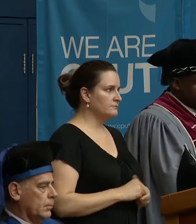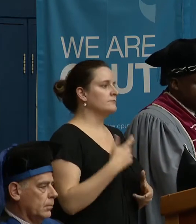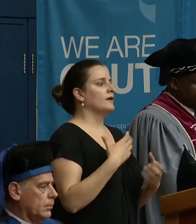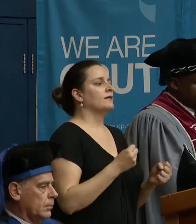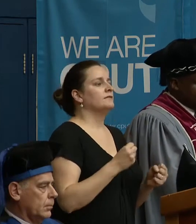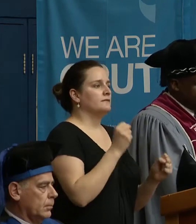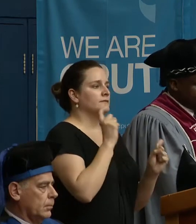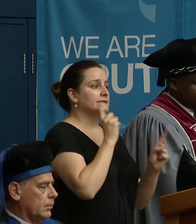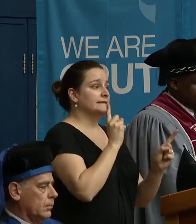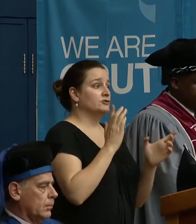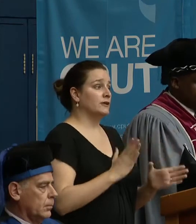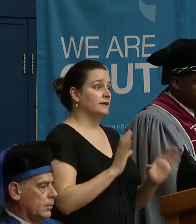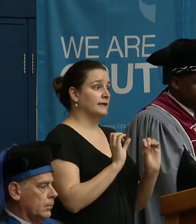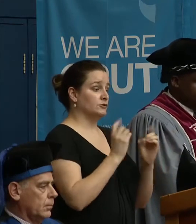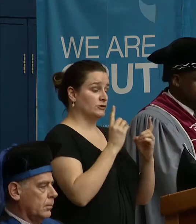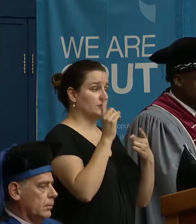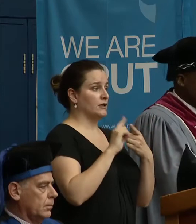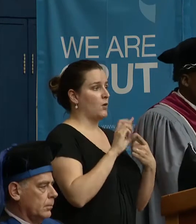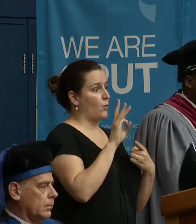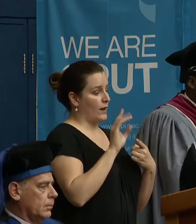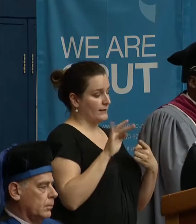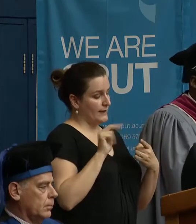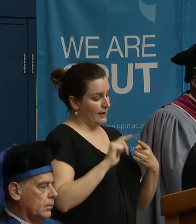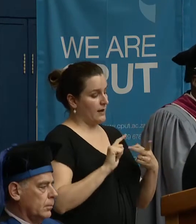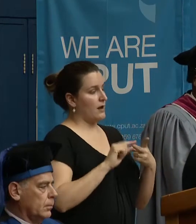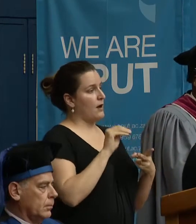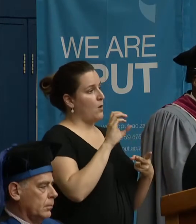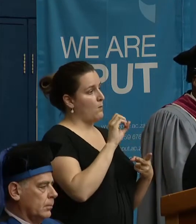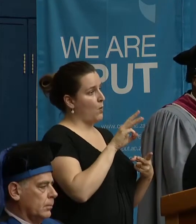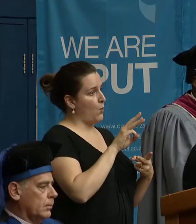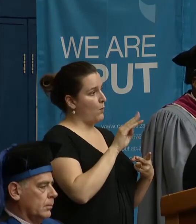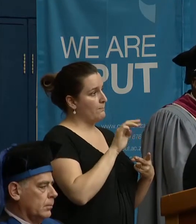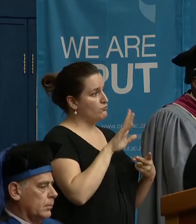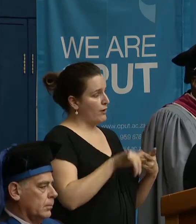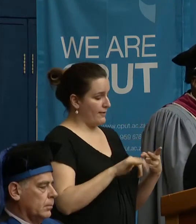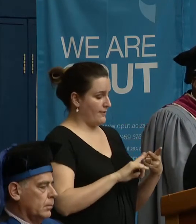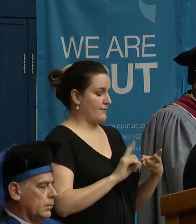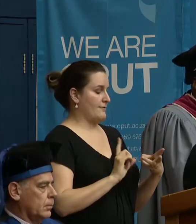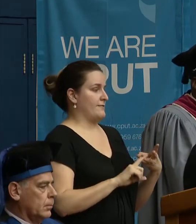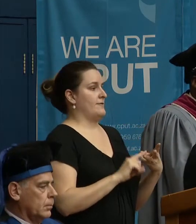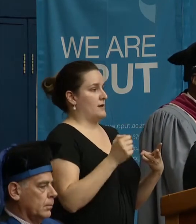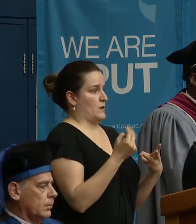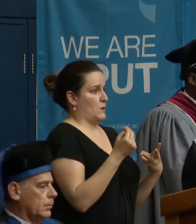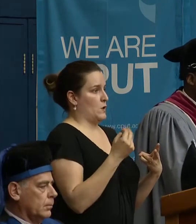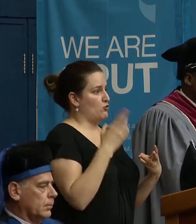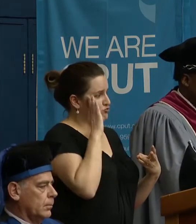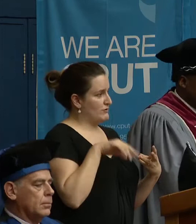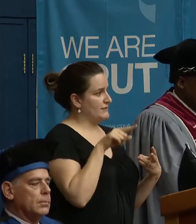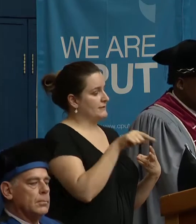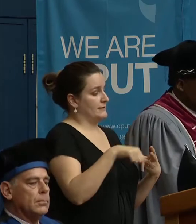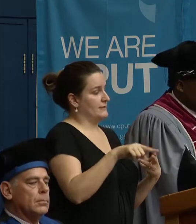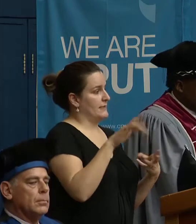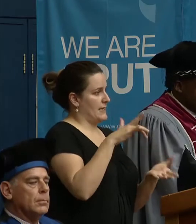teacher education in Wellington and Mowbray, as well as agriculture in Wellington, and a new residence in